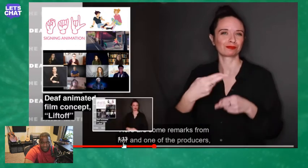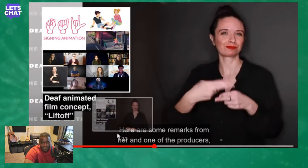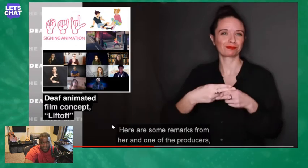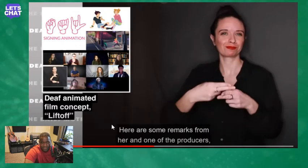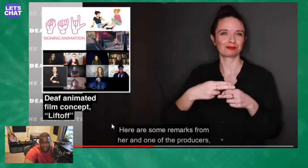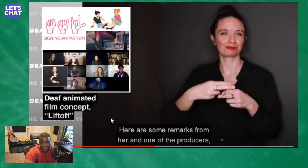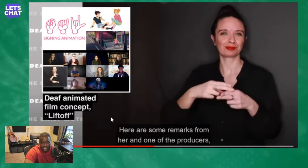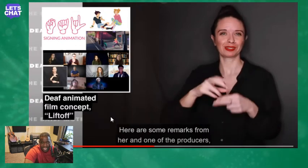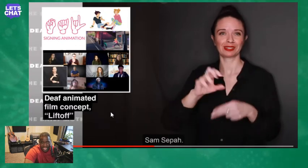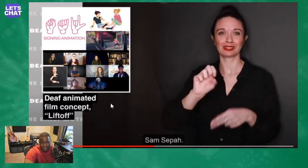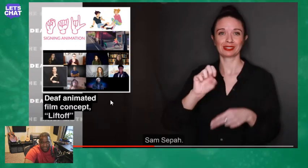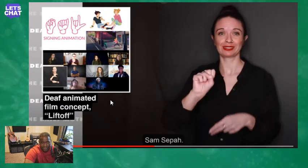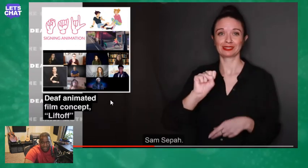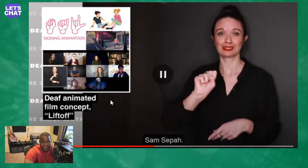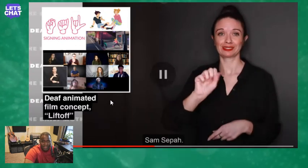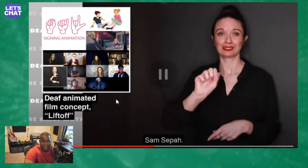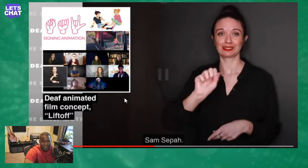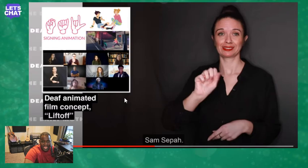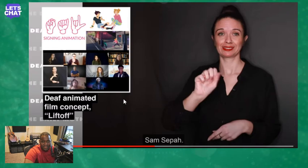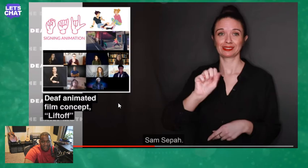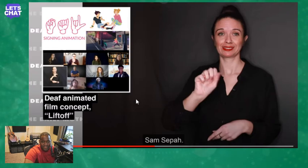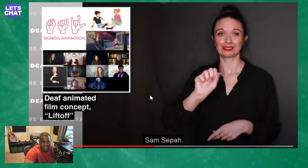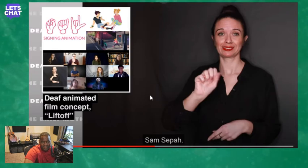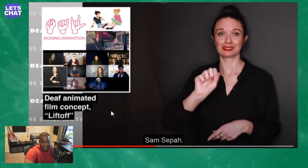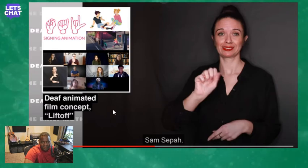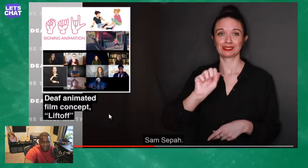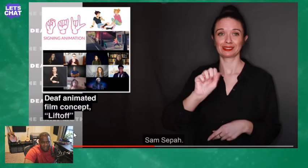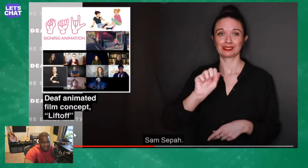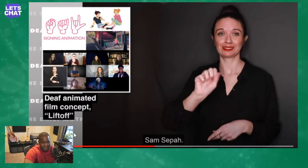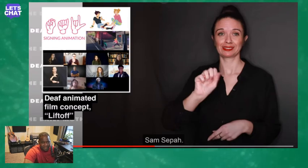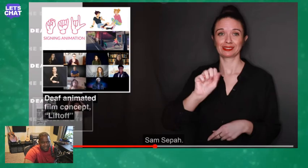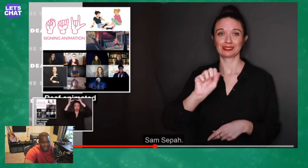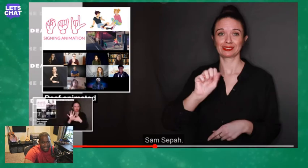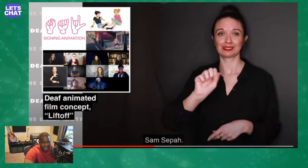person named, what's a make person?